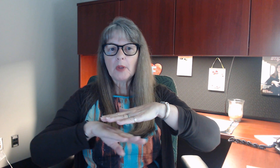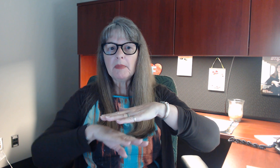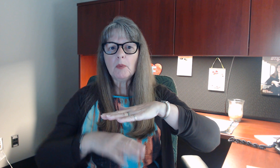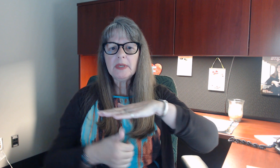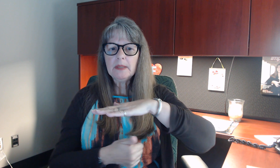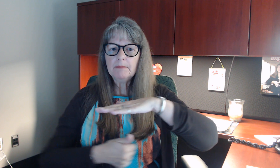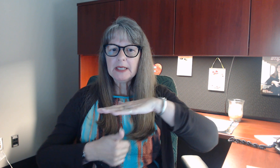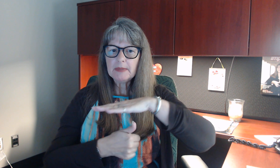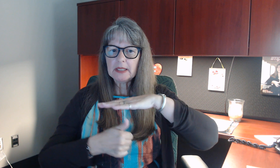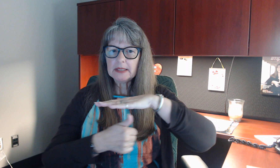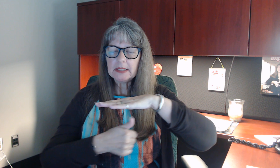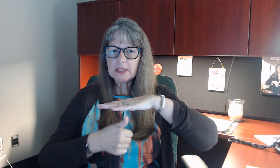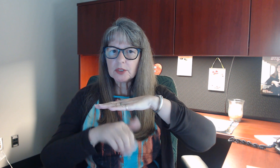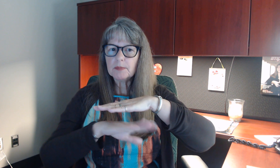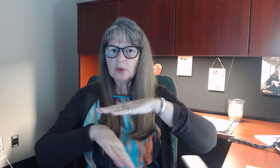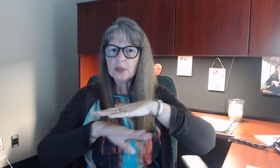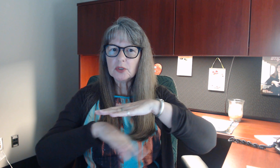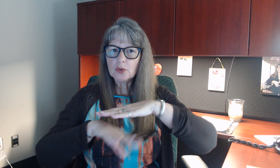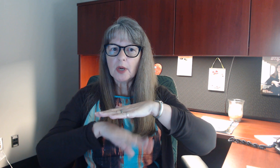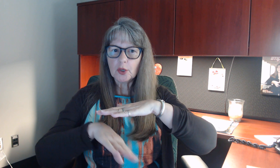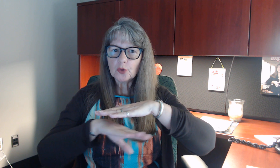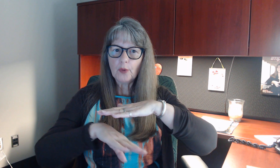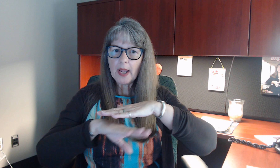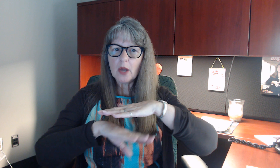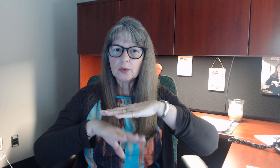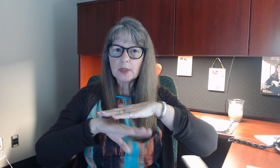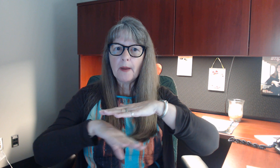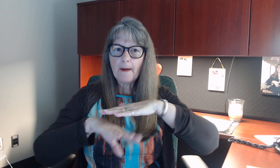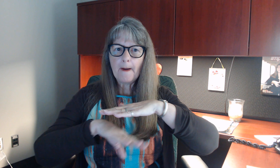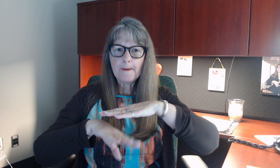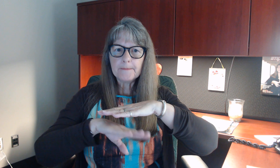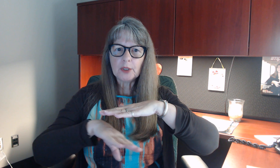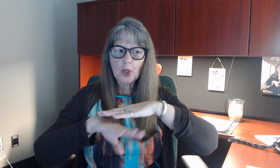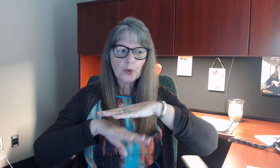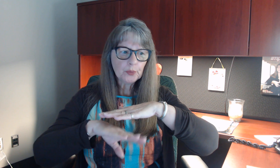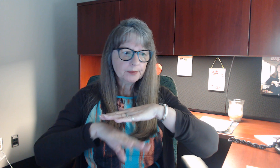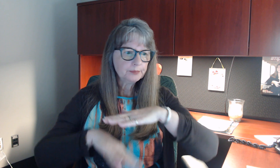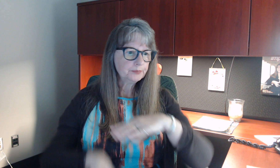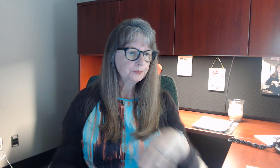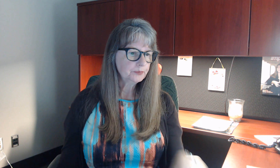Remember we did basement like this, but you can do underground, below.